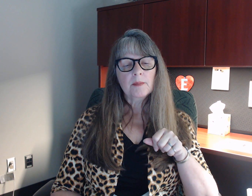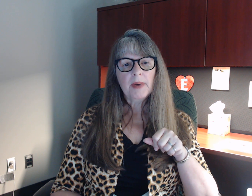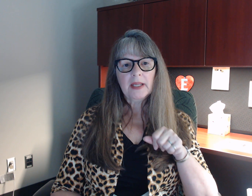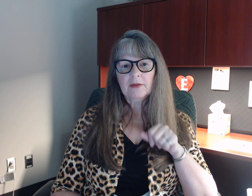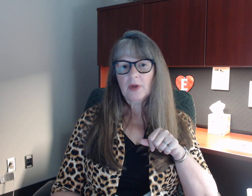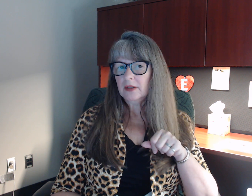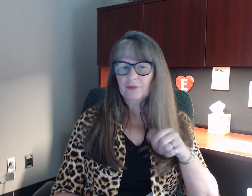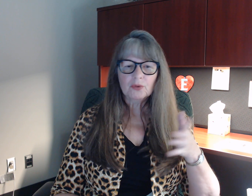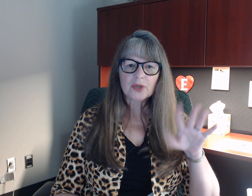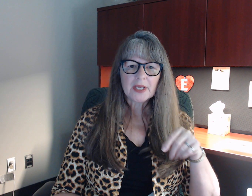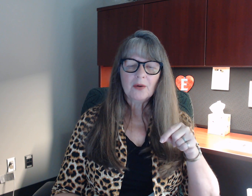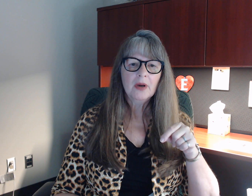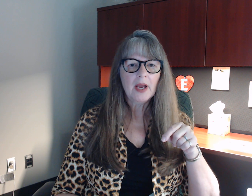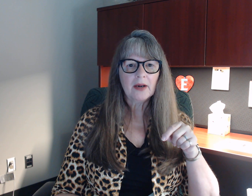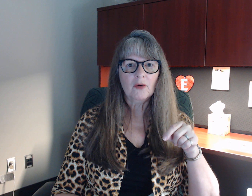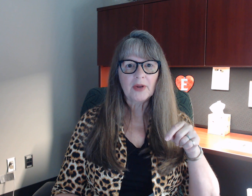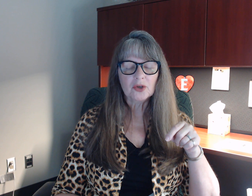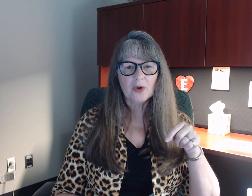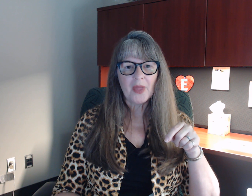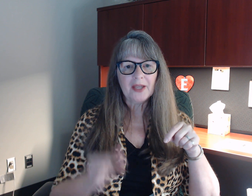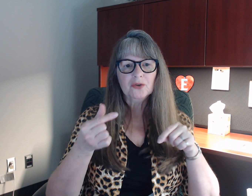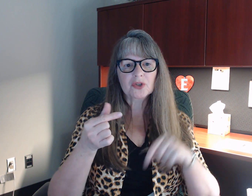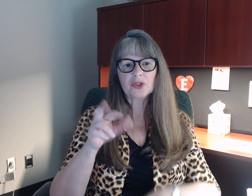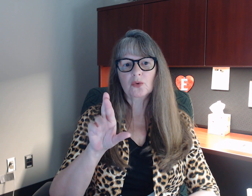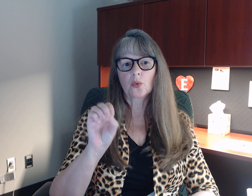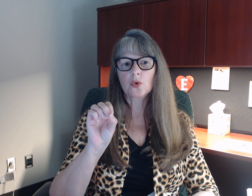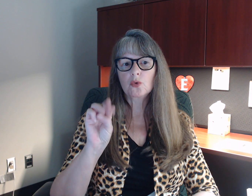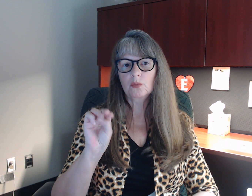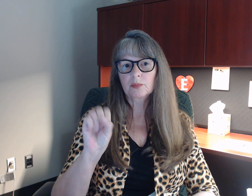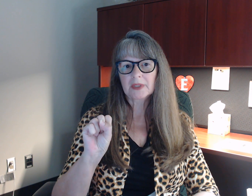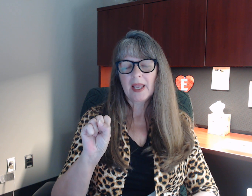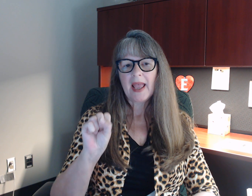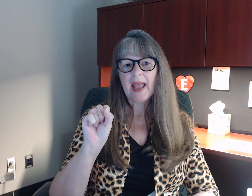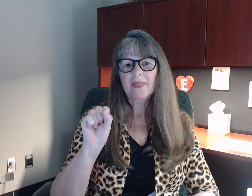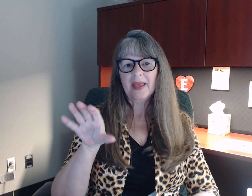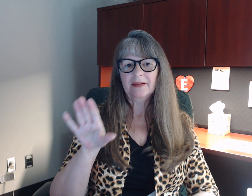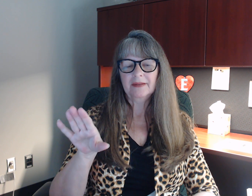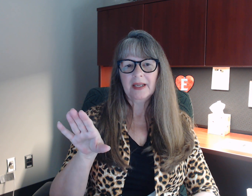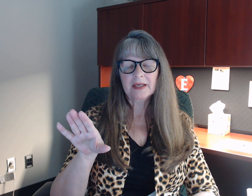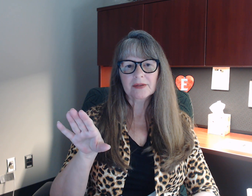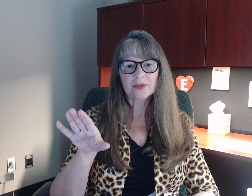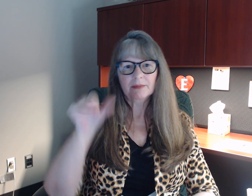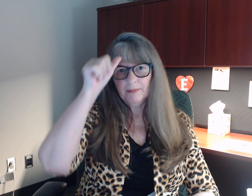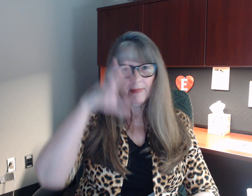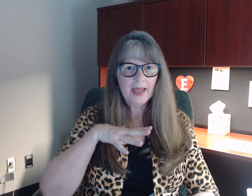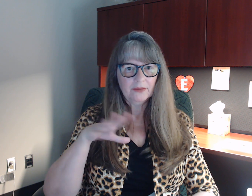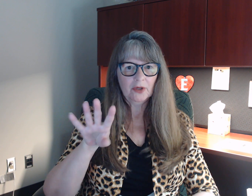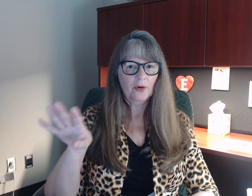But if you're just like, oh, I don't know if I can do all that, you can just do grooms and then his men, you know,